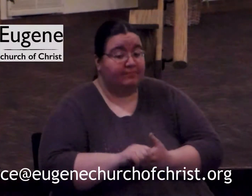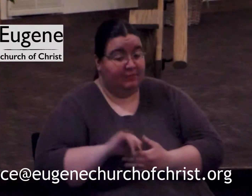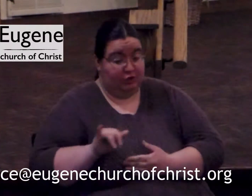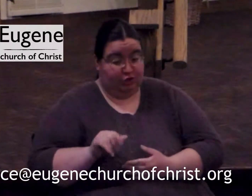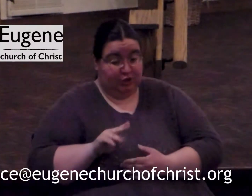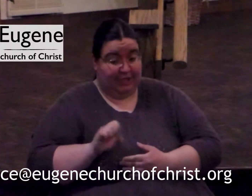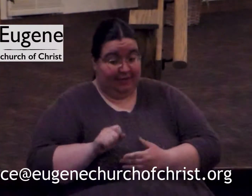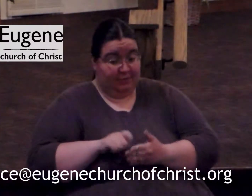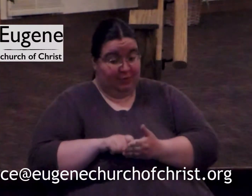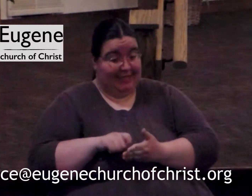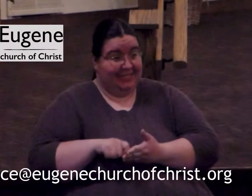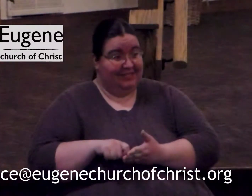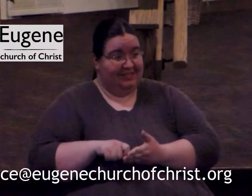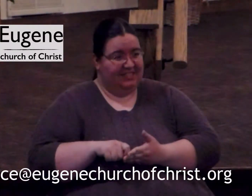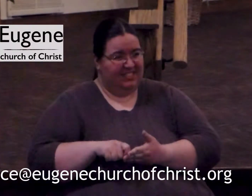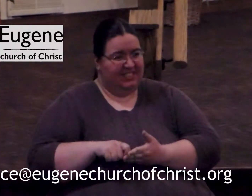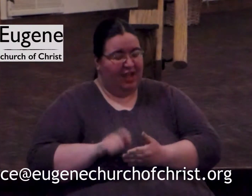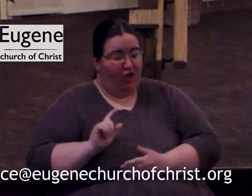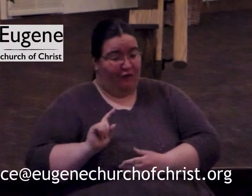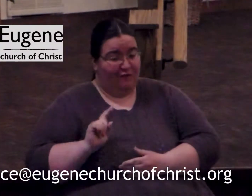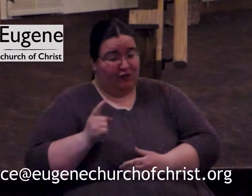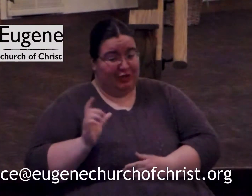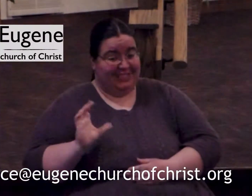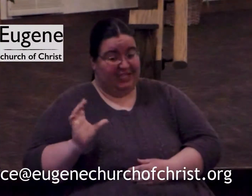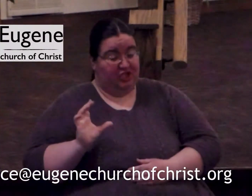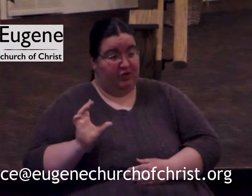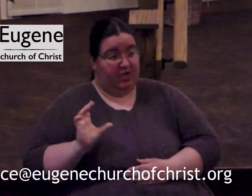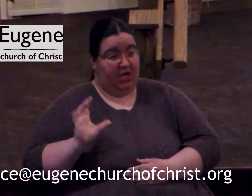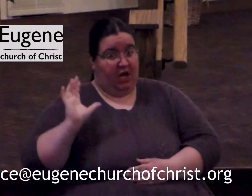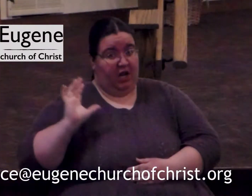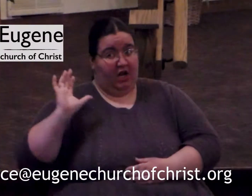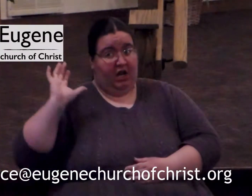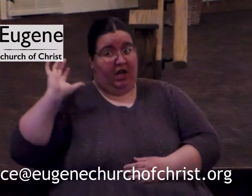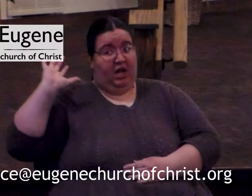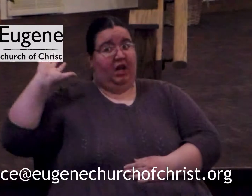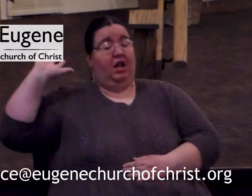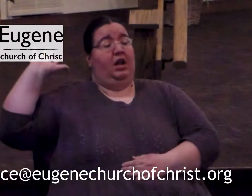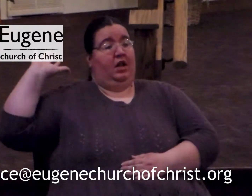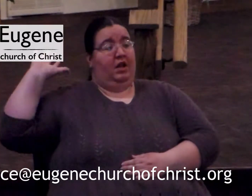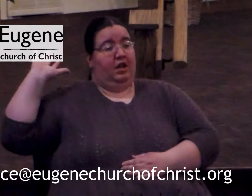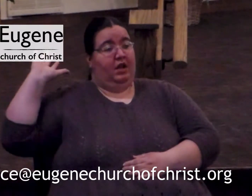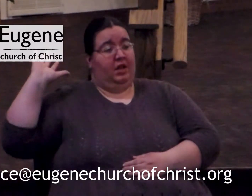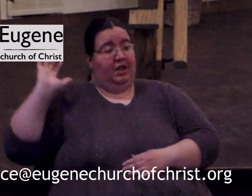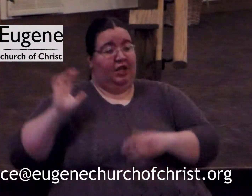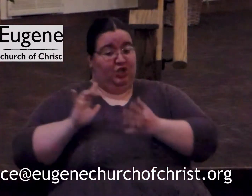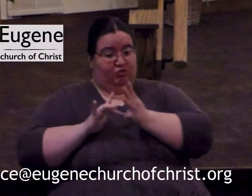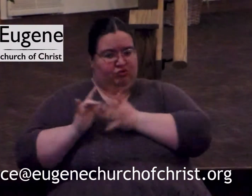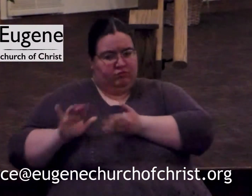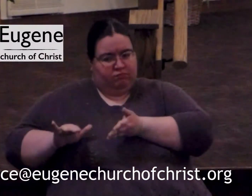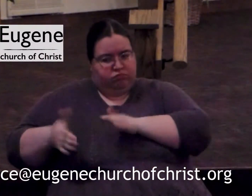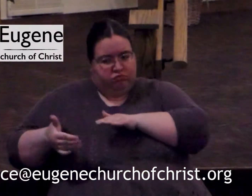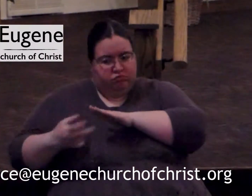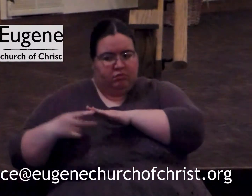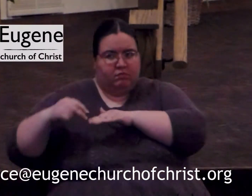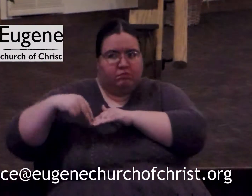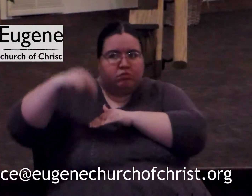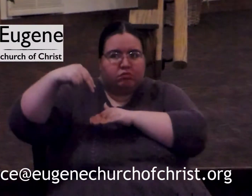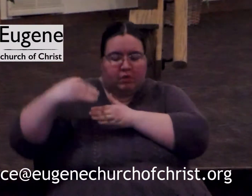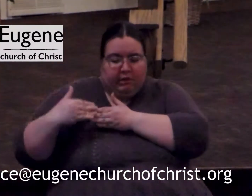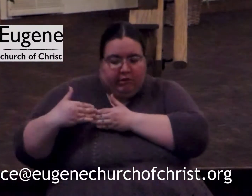the 1st century. Not terribly long after the death of Christ and the resurrection of Christ and the beginnings of the church and all of that. And so he's